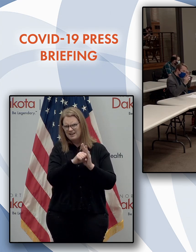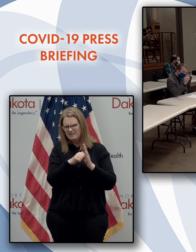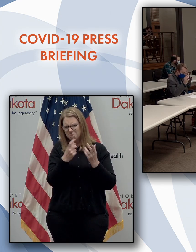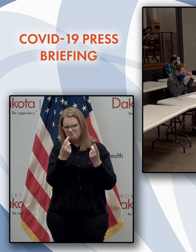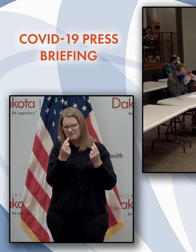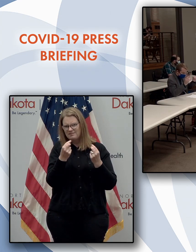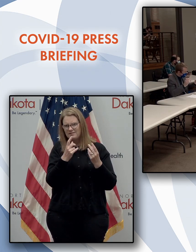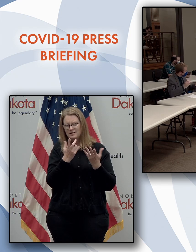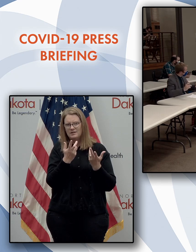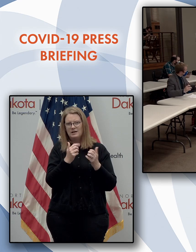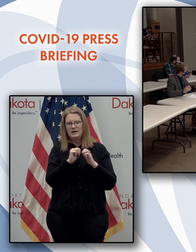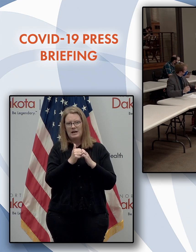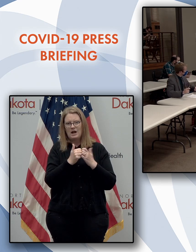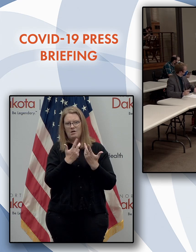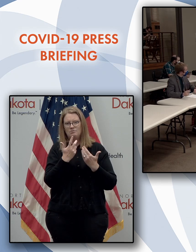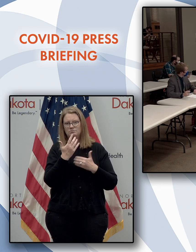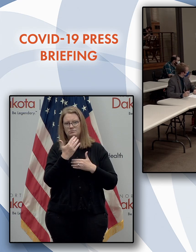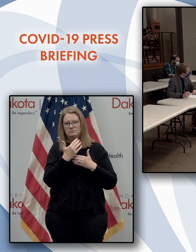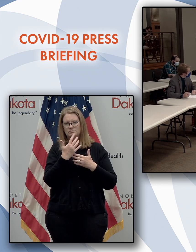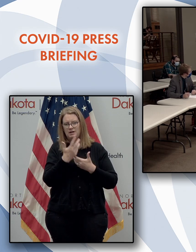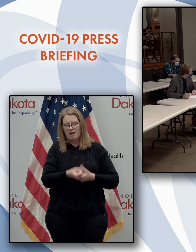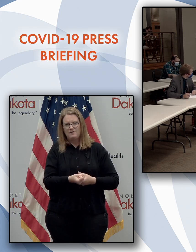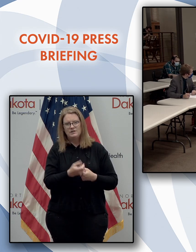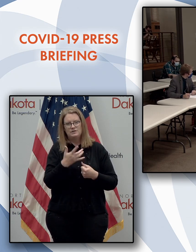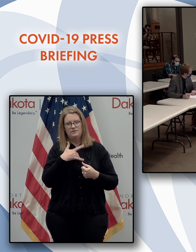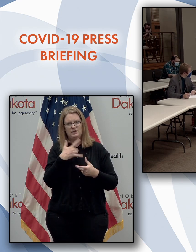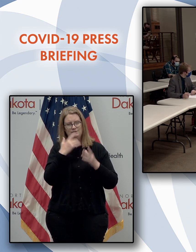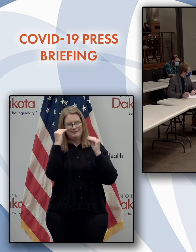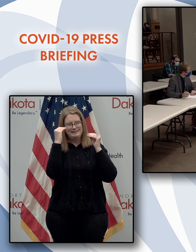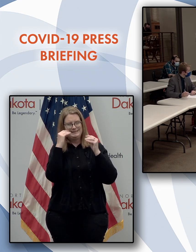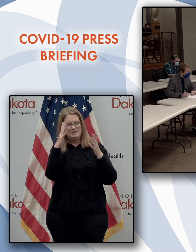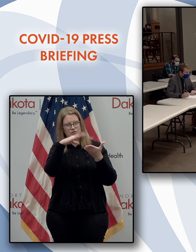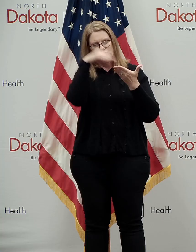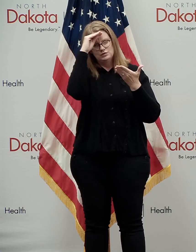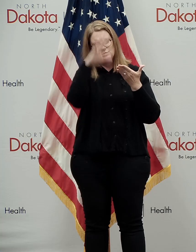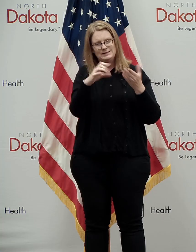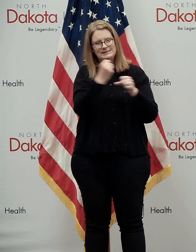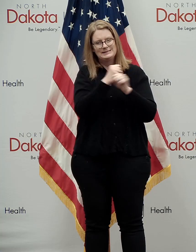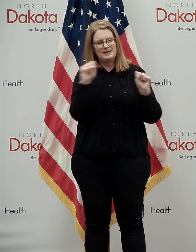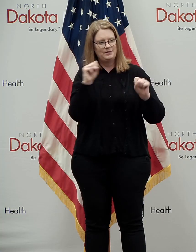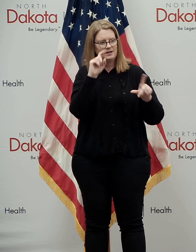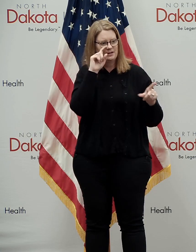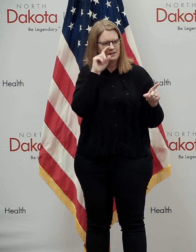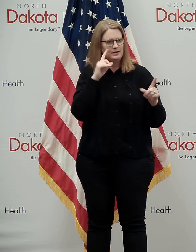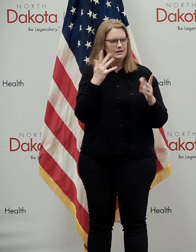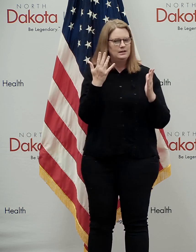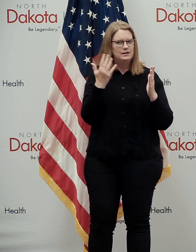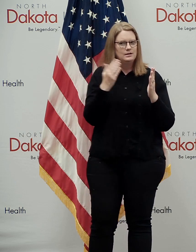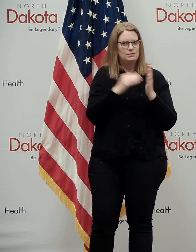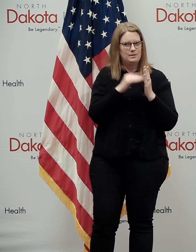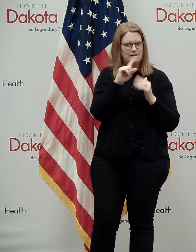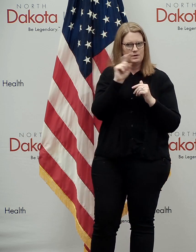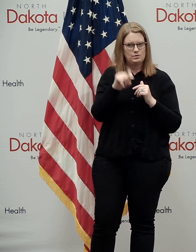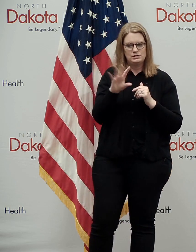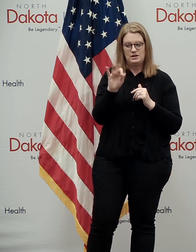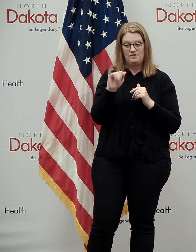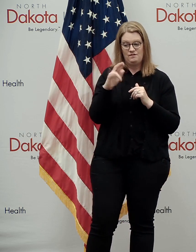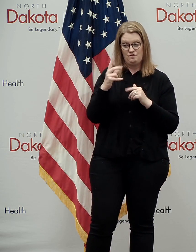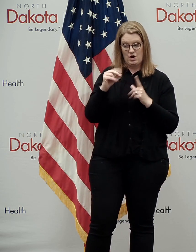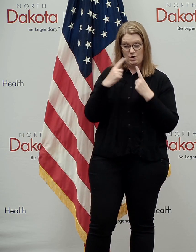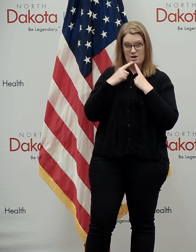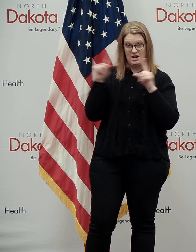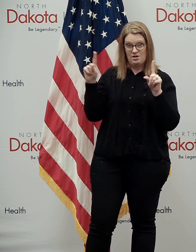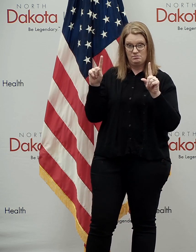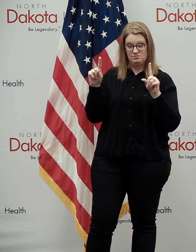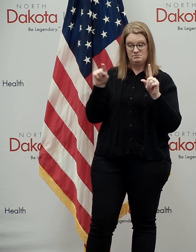do you feel about being able to teach students safely as we move into the fall? So just to repeat the question, Fargo announced today